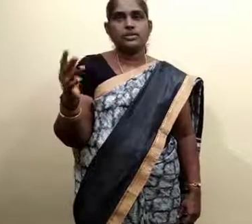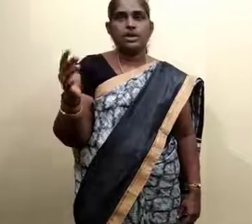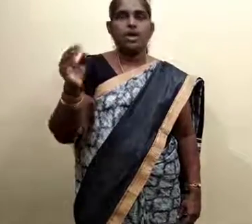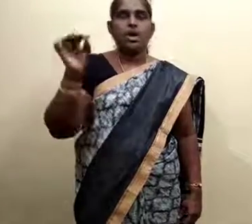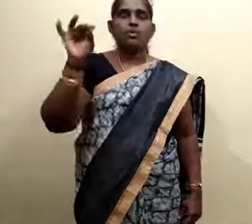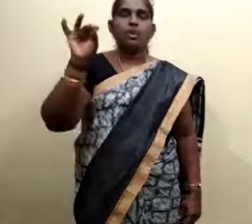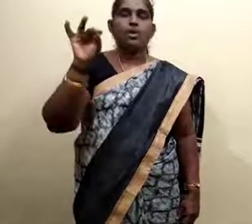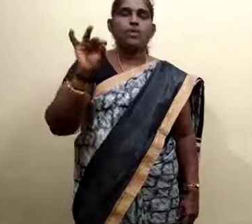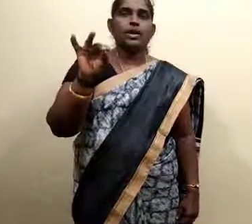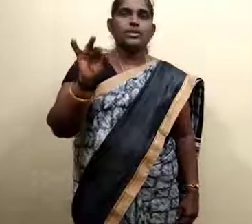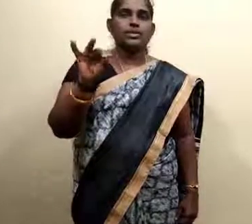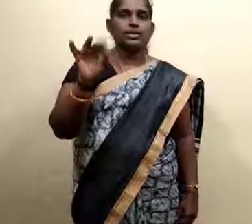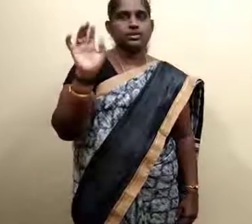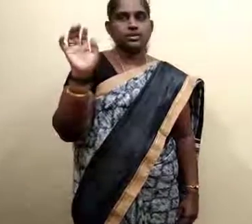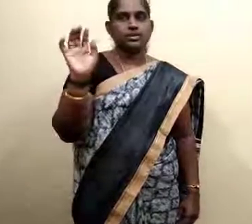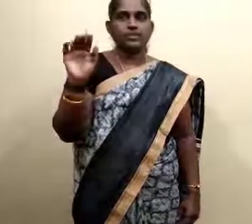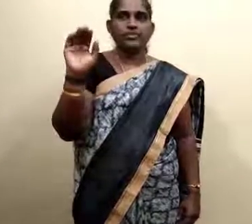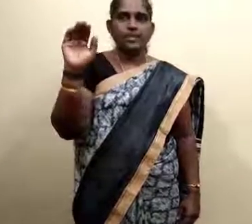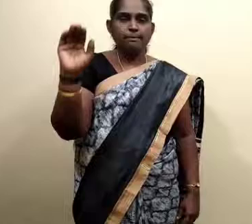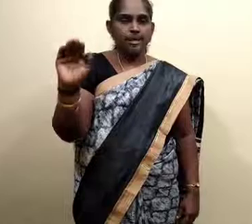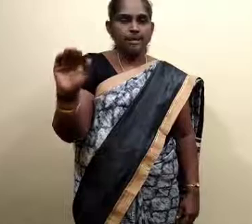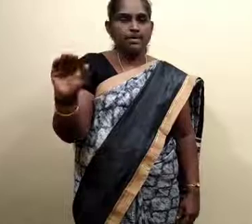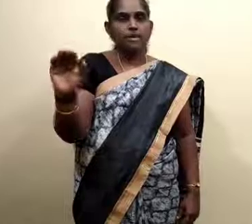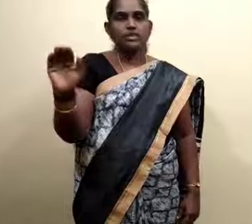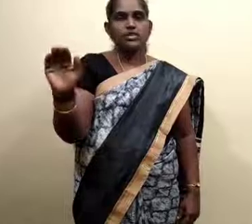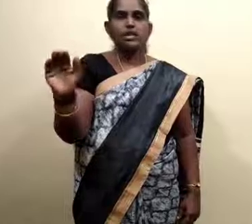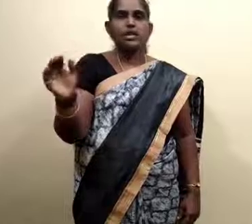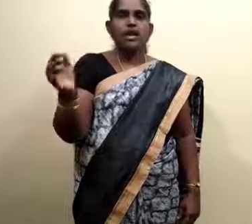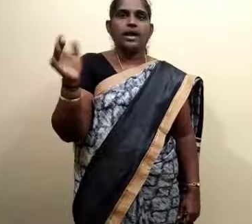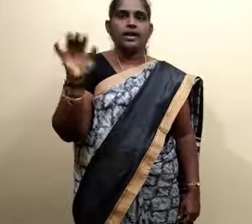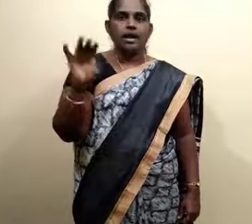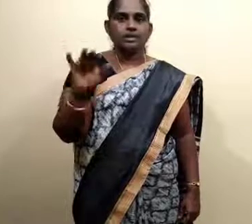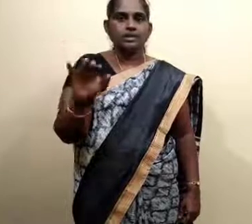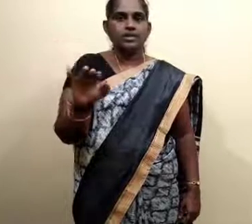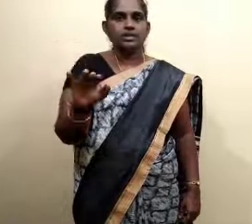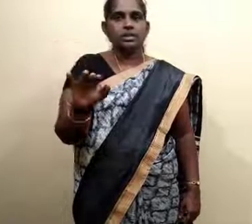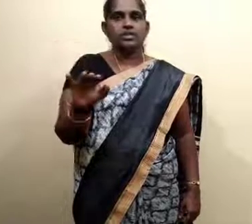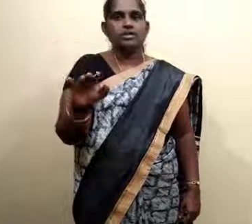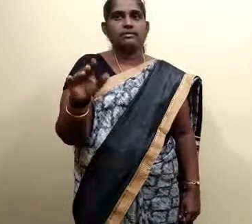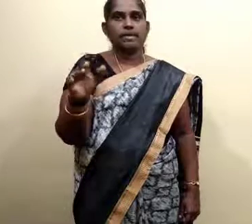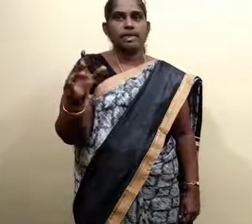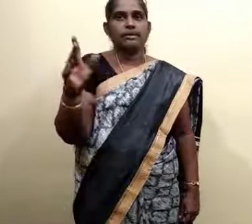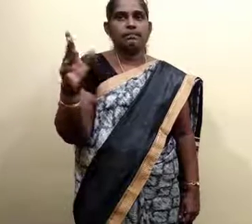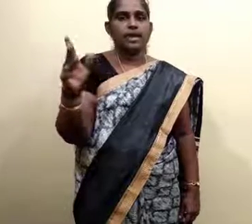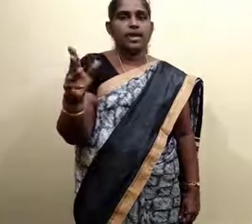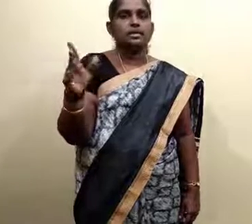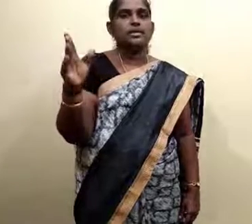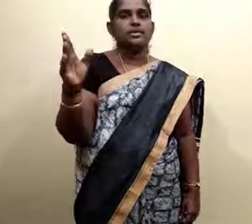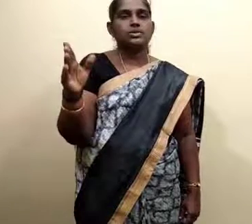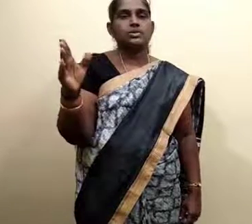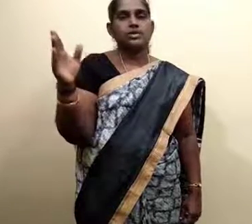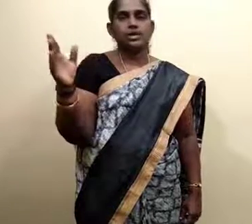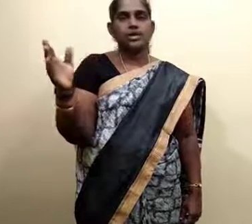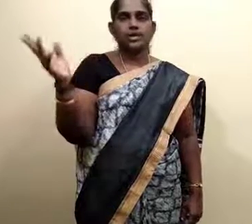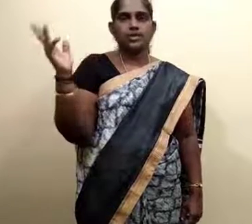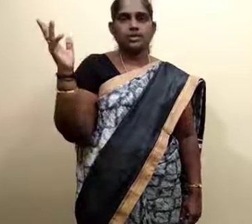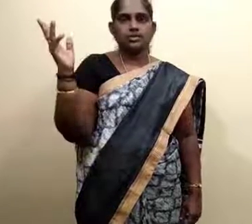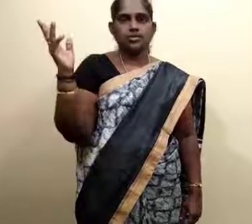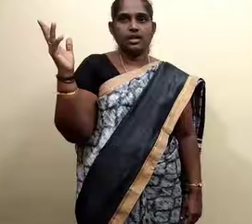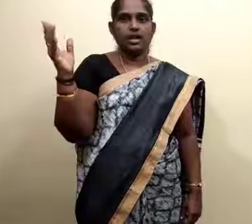towns. Population growth, migration and urbanization were the major social changes.